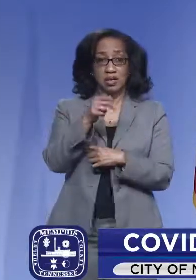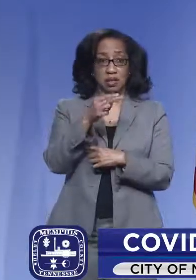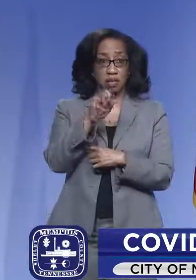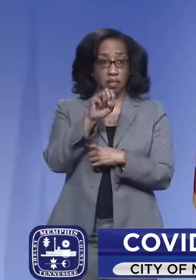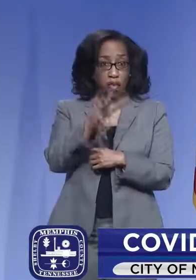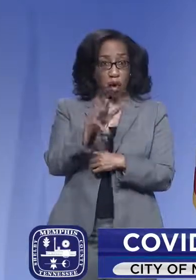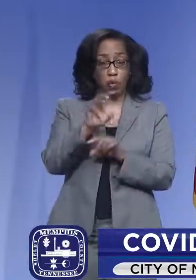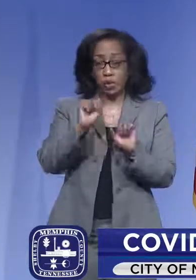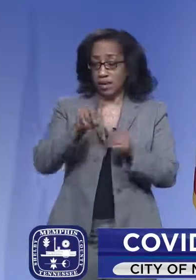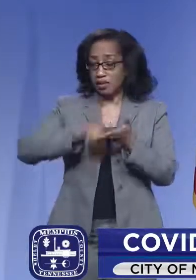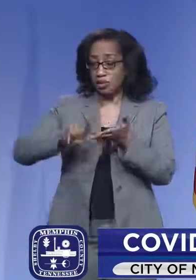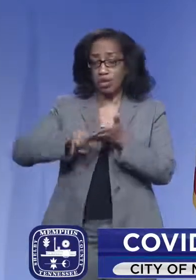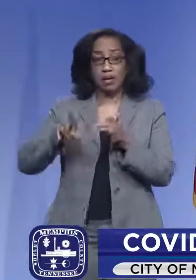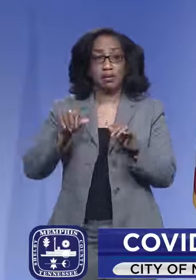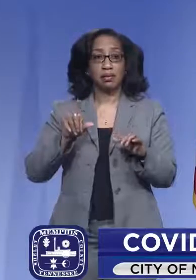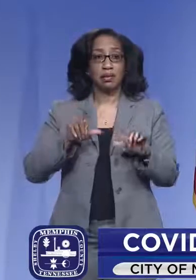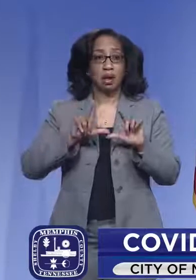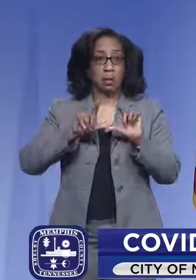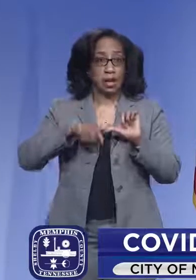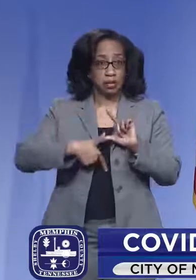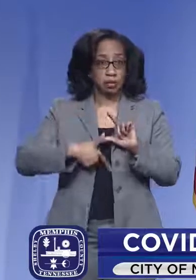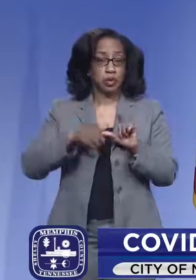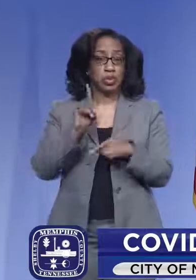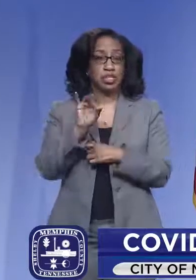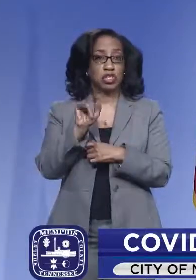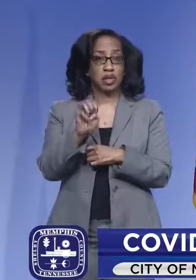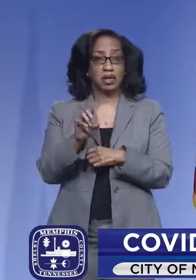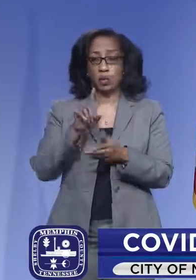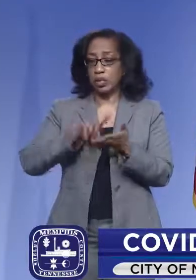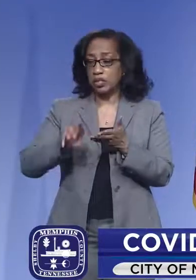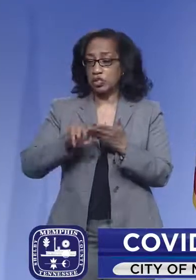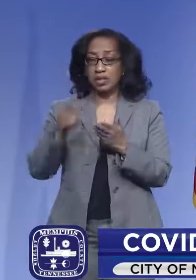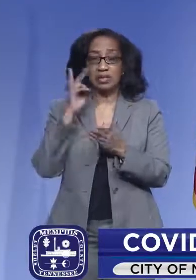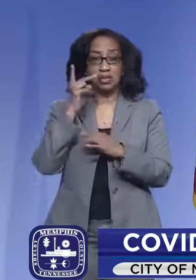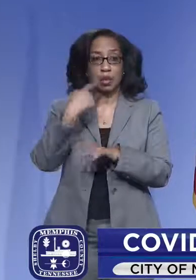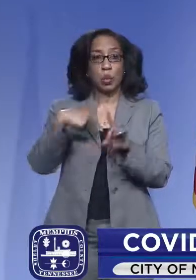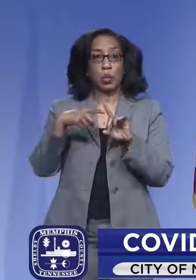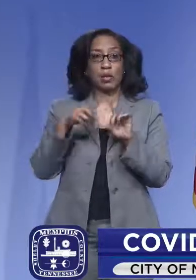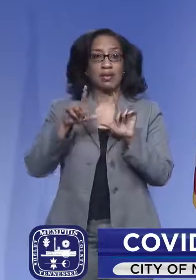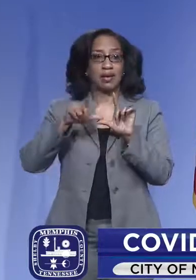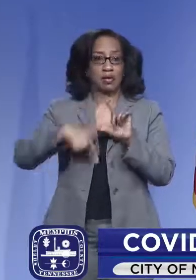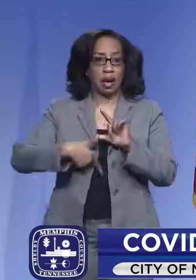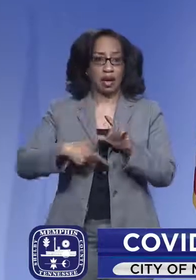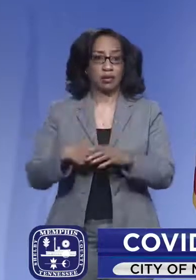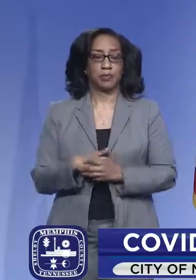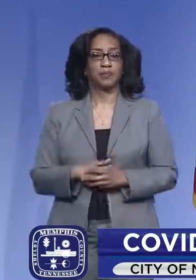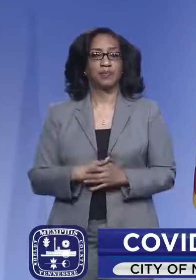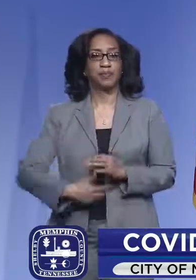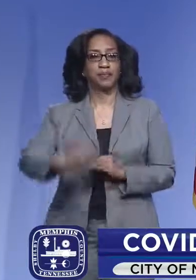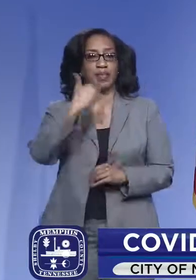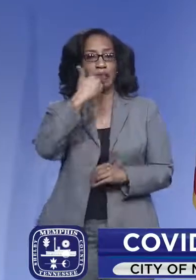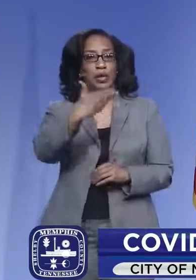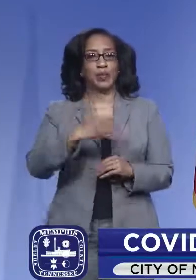track number of days remaining until those expire. Thank you.